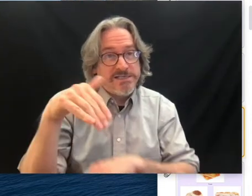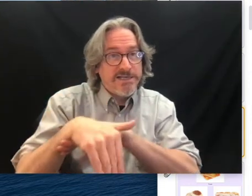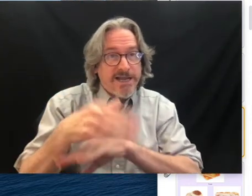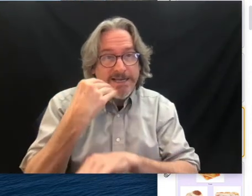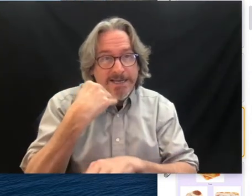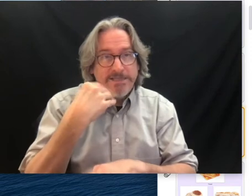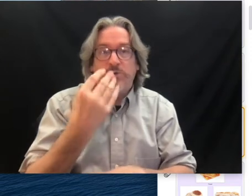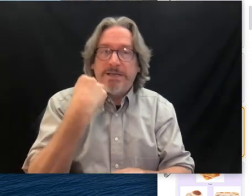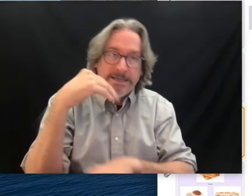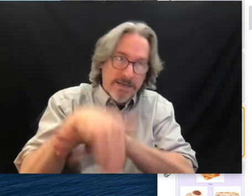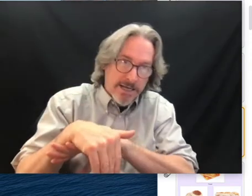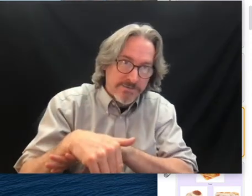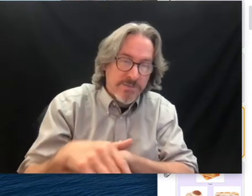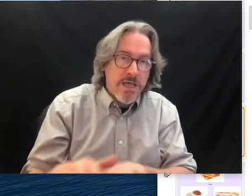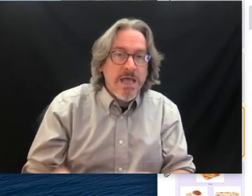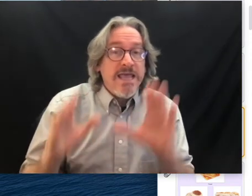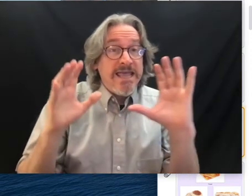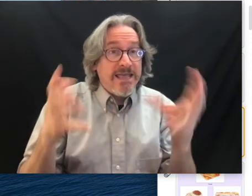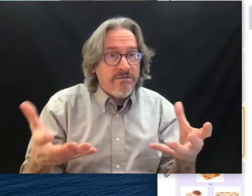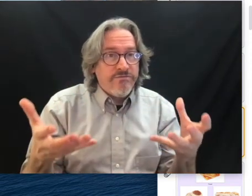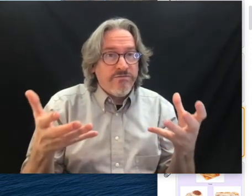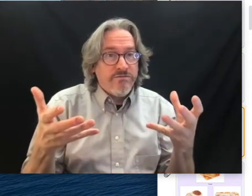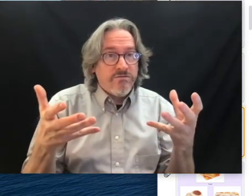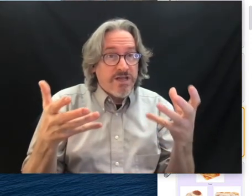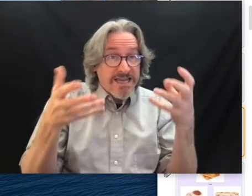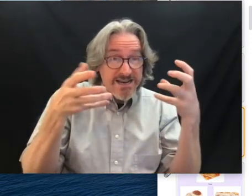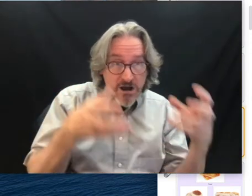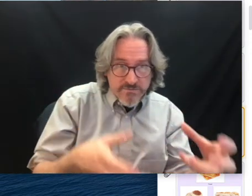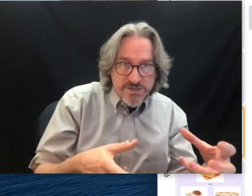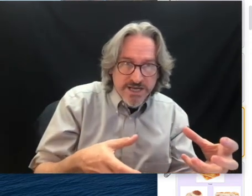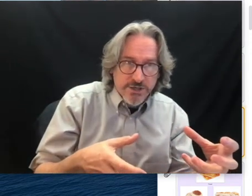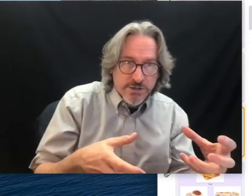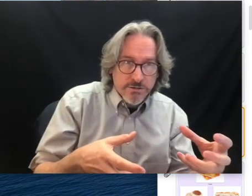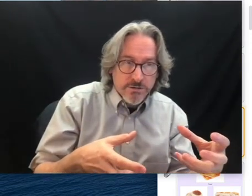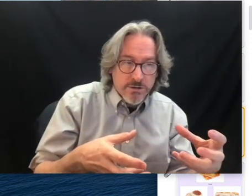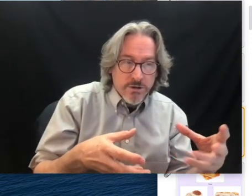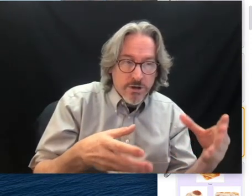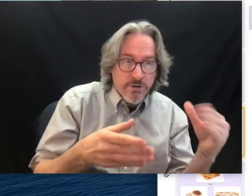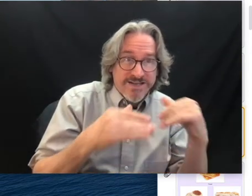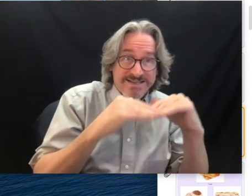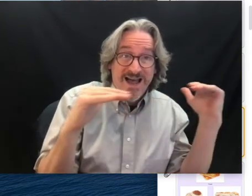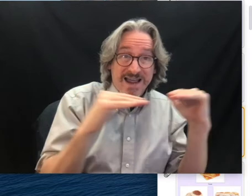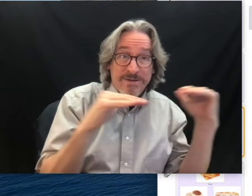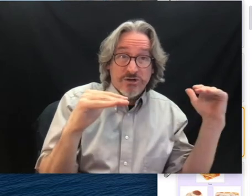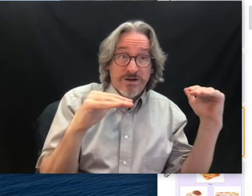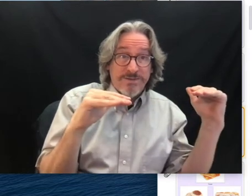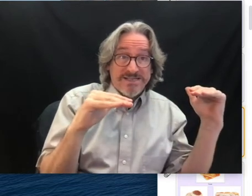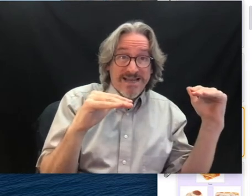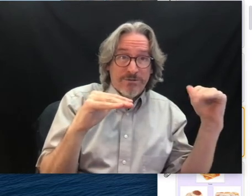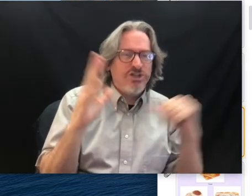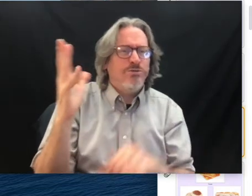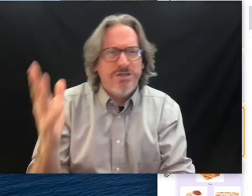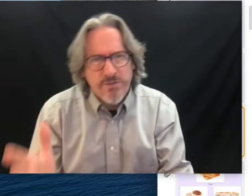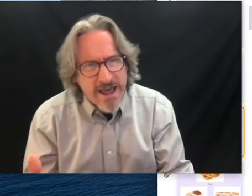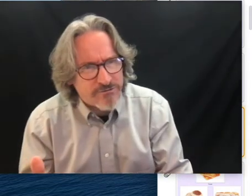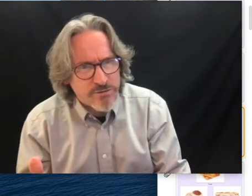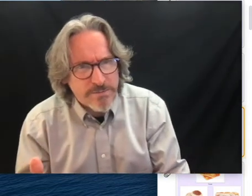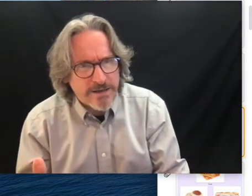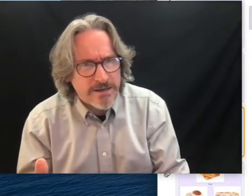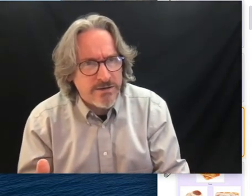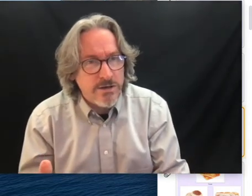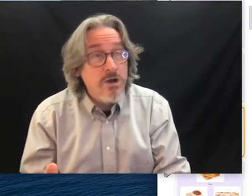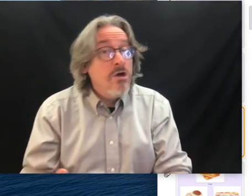is night eat or eat night. If in conversation the time has already been established, you don't have